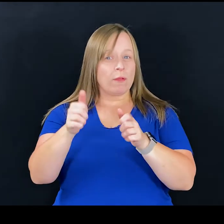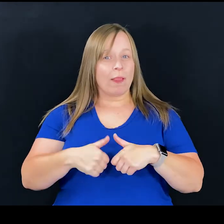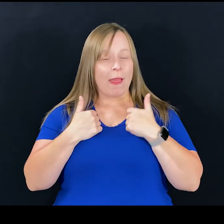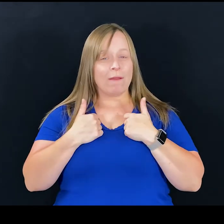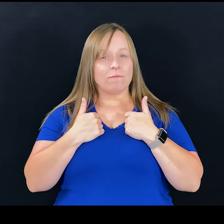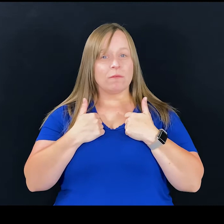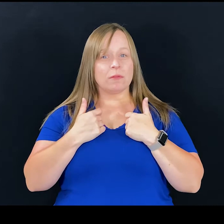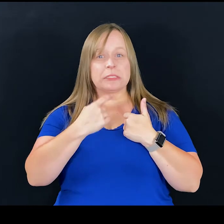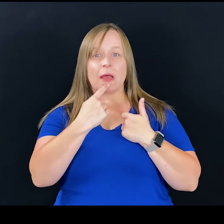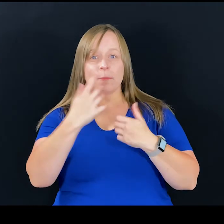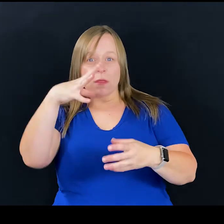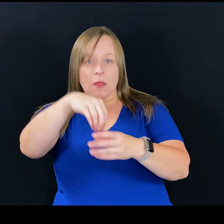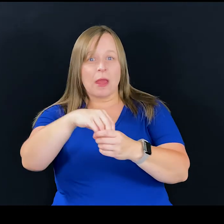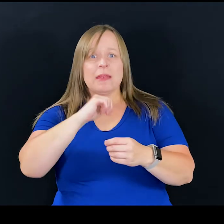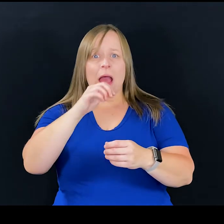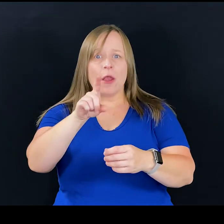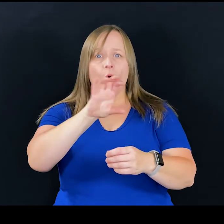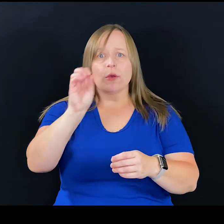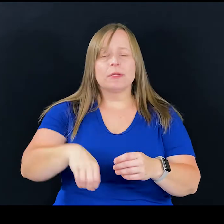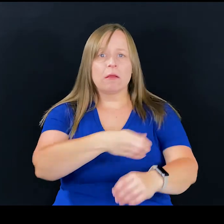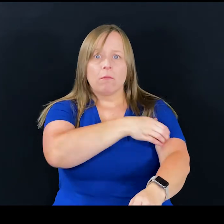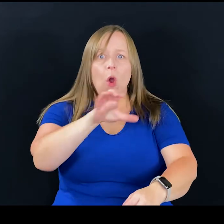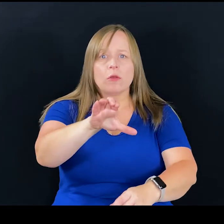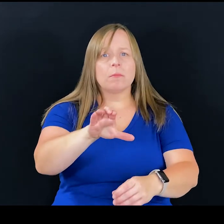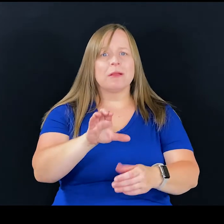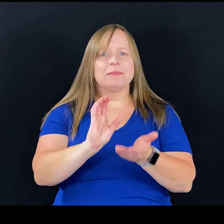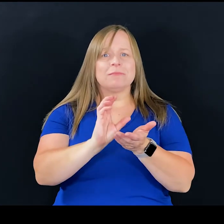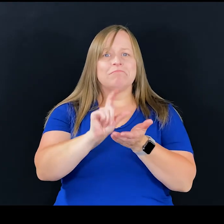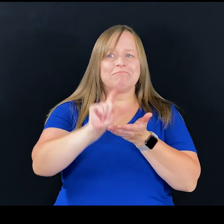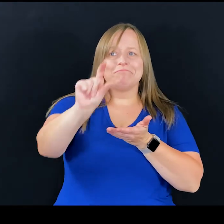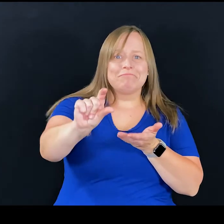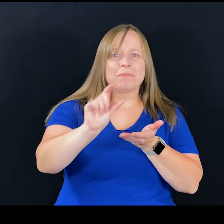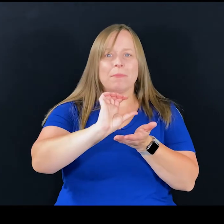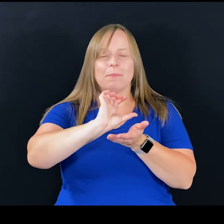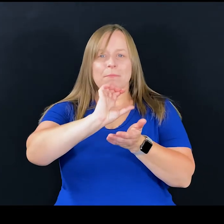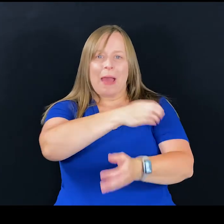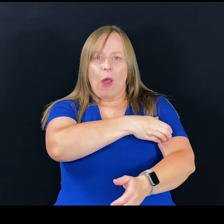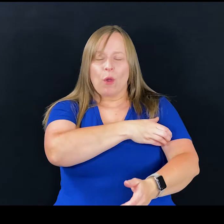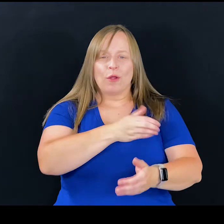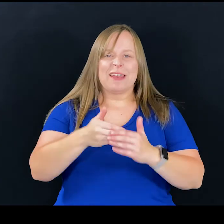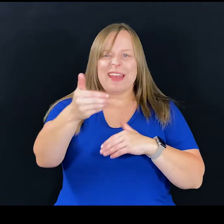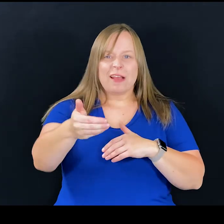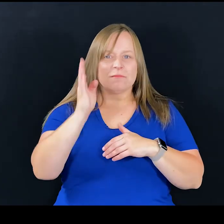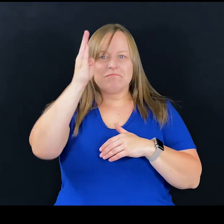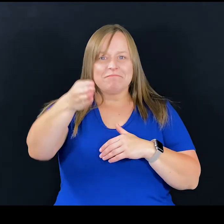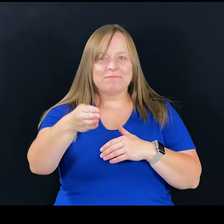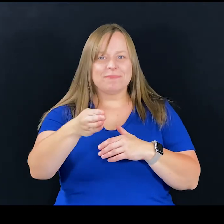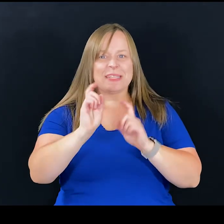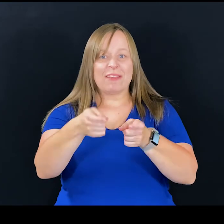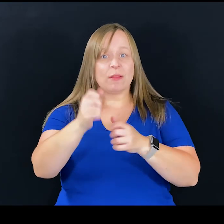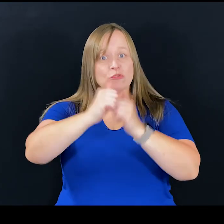control, some say, that they're not all empowering, but they've got some power in what happens